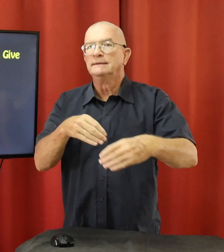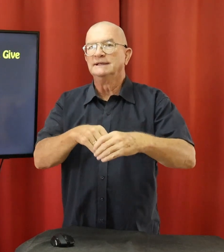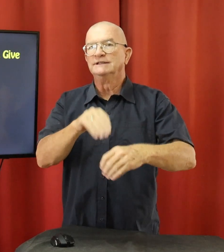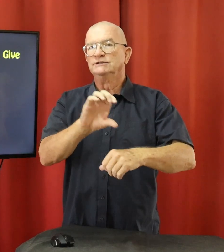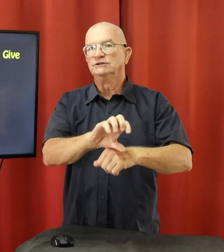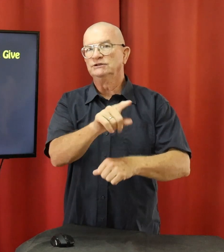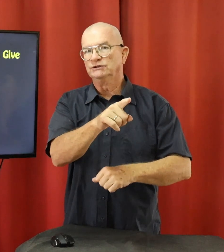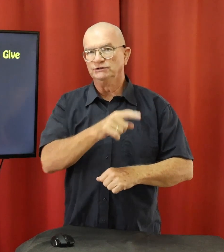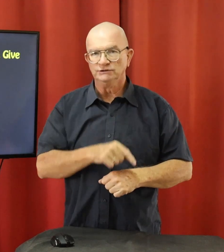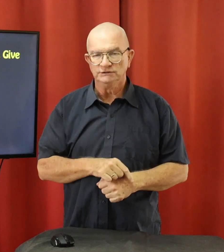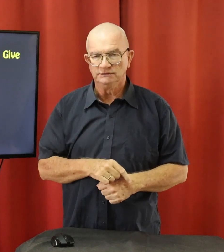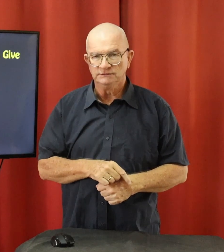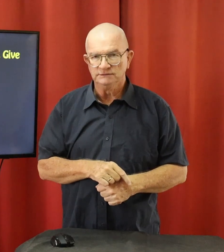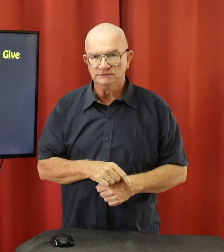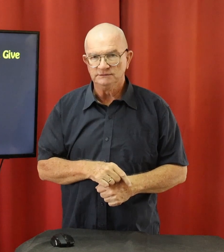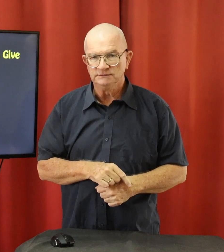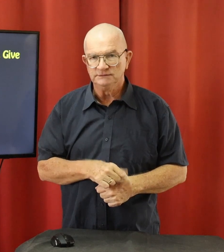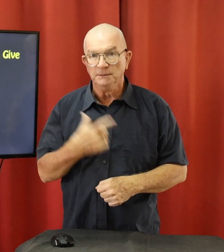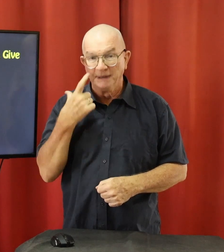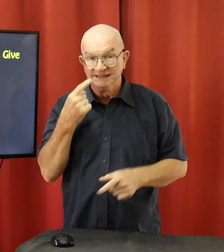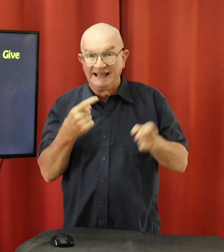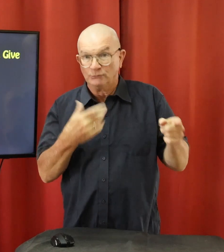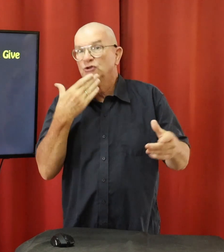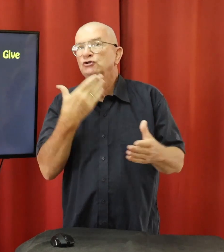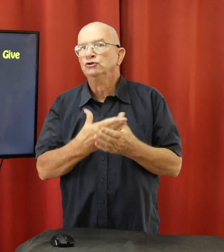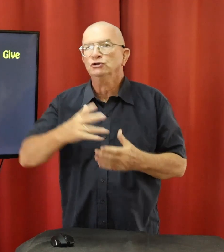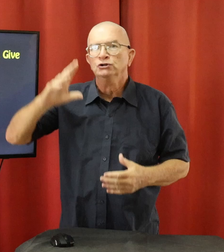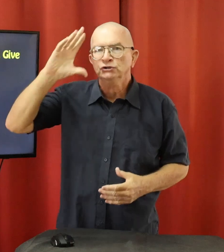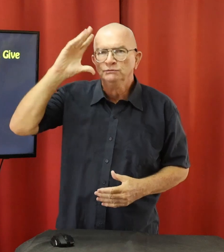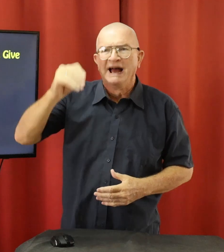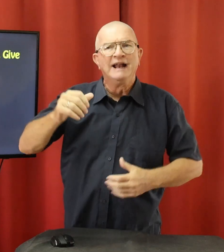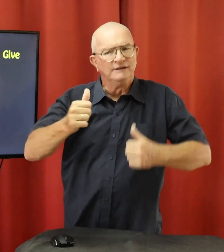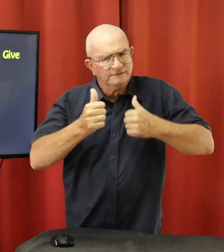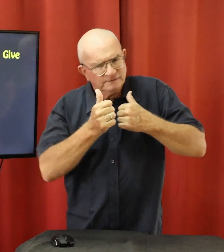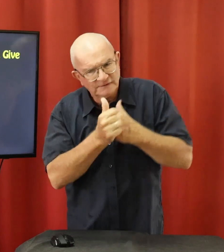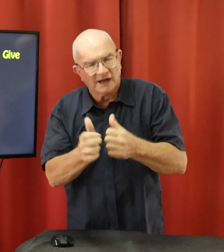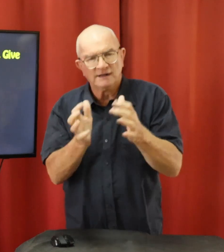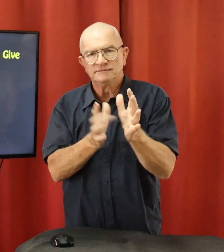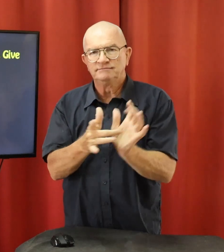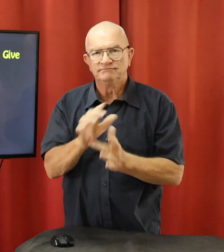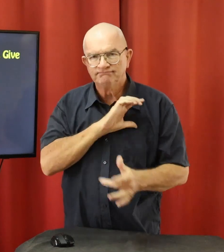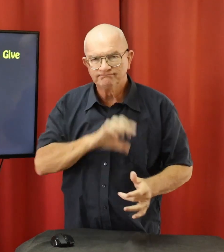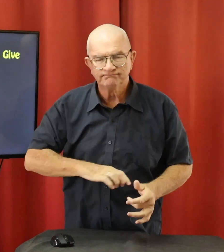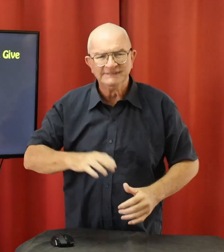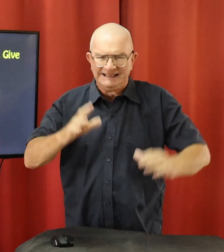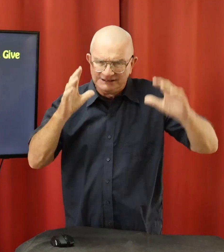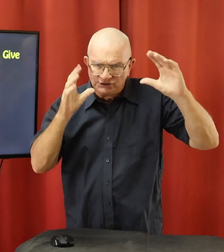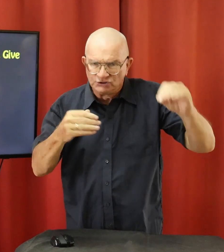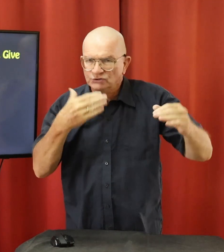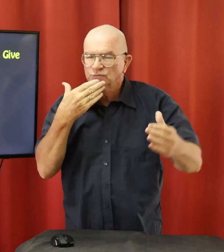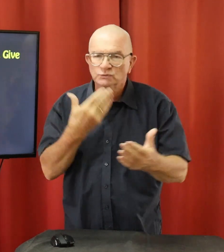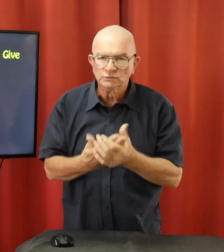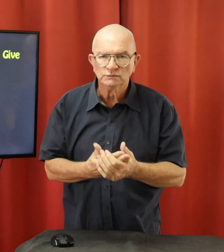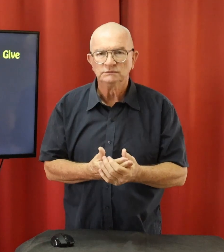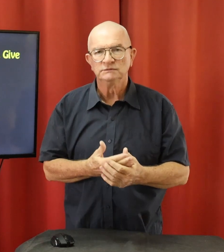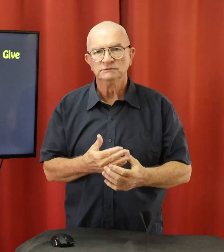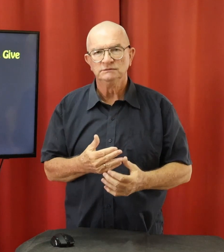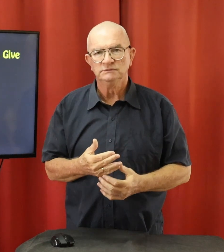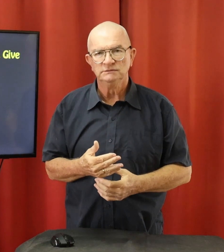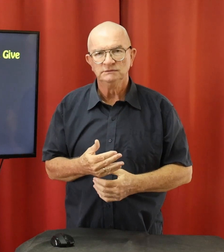And maybe he became a leader in the church there because he was a good man. He followed Jesus Christ. He